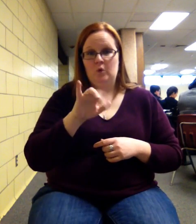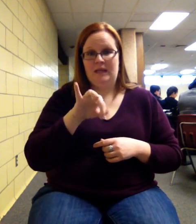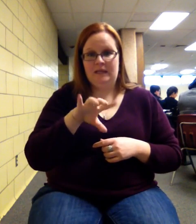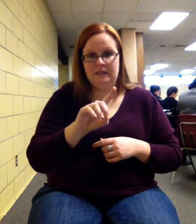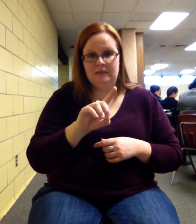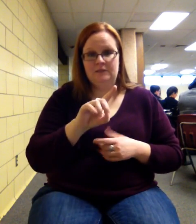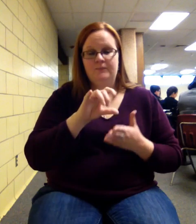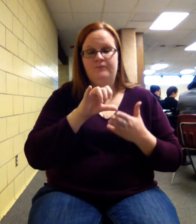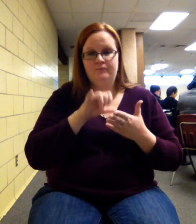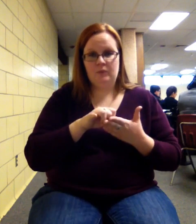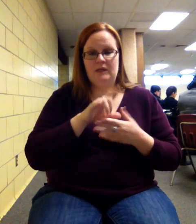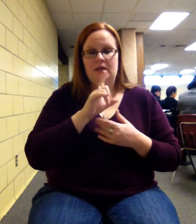the N on your calculator.